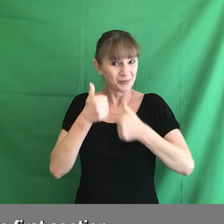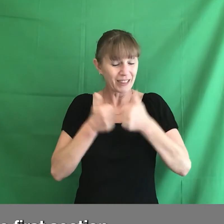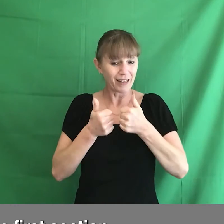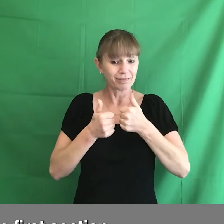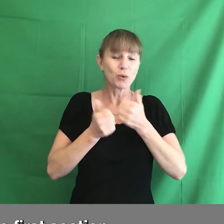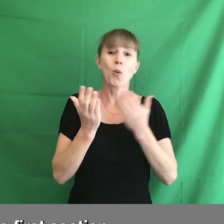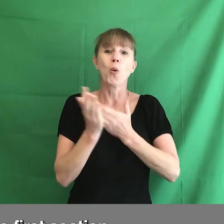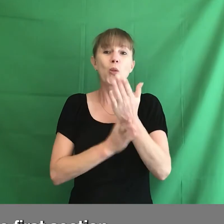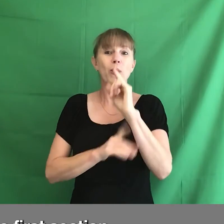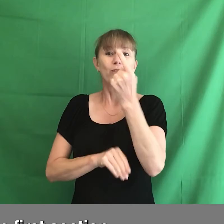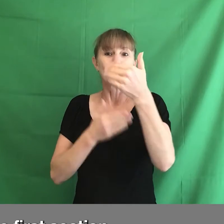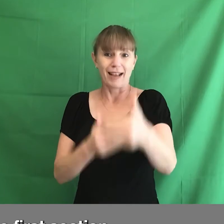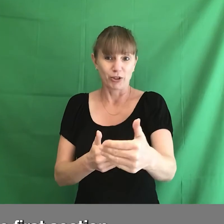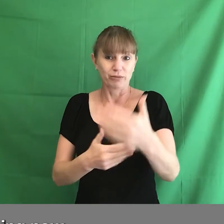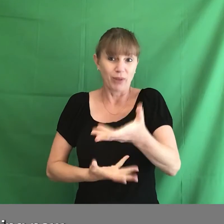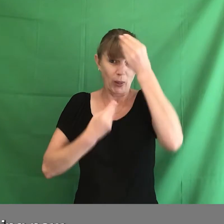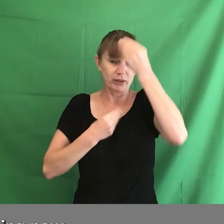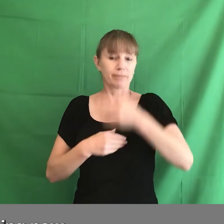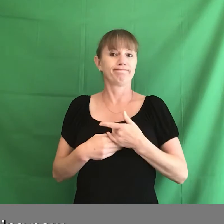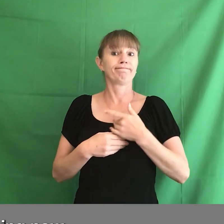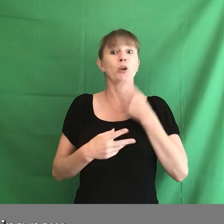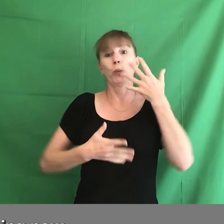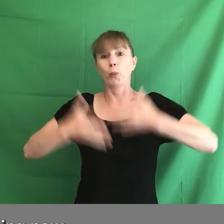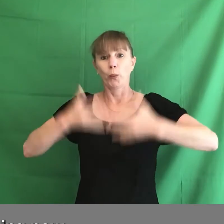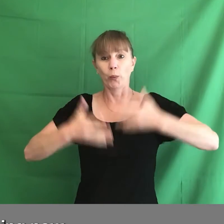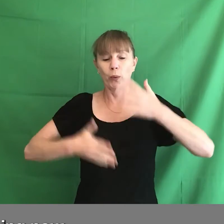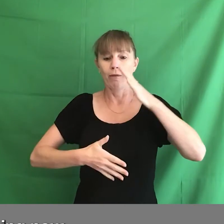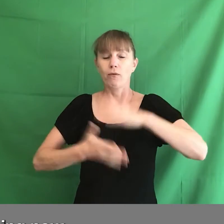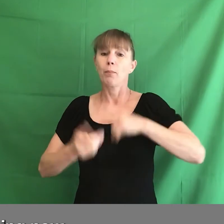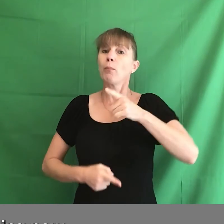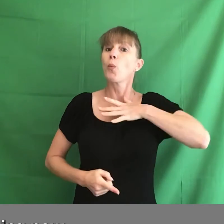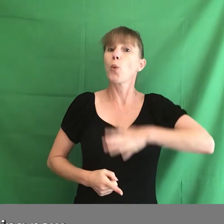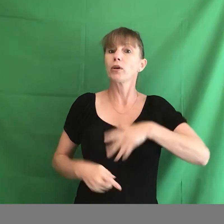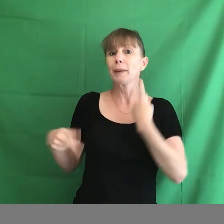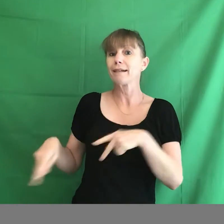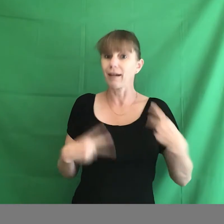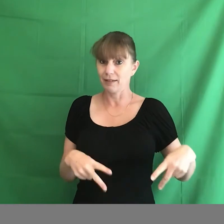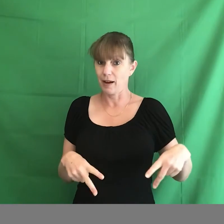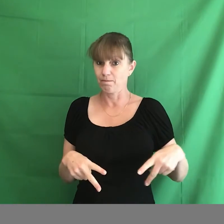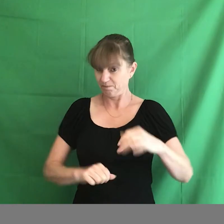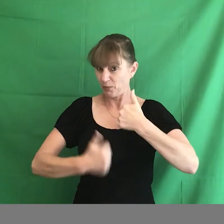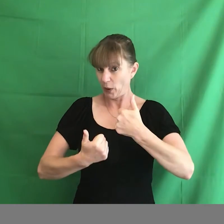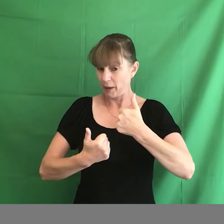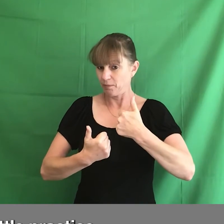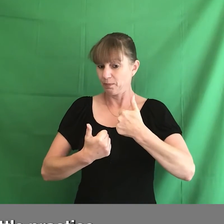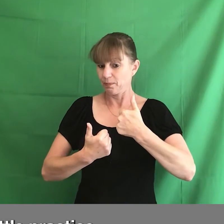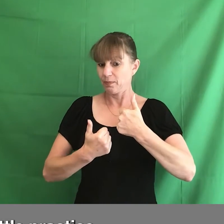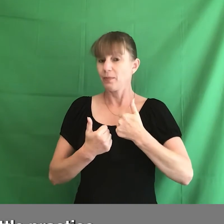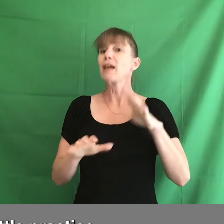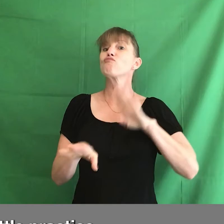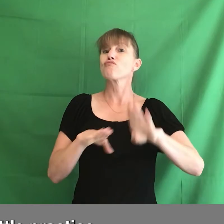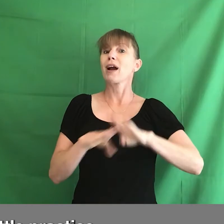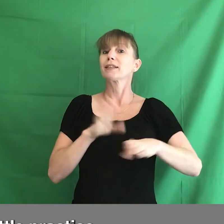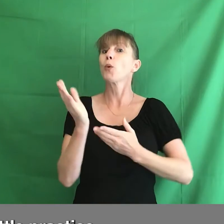Well done, that's all of the first section that we just learned. So we're going to sing now from If You Want to Be a Dancer, Dance to the end of that section, and then we'll have a